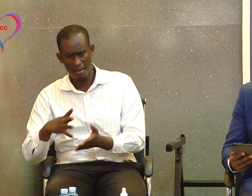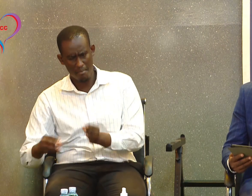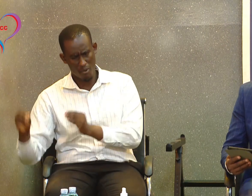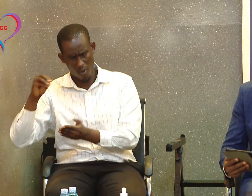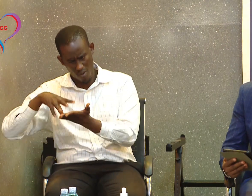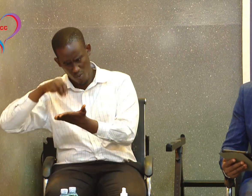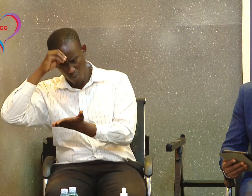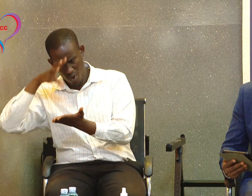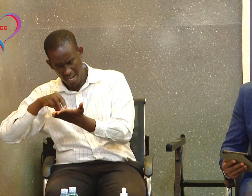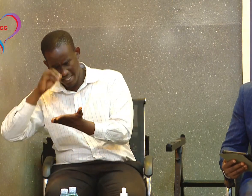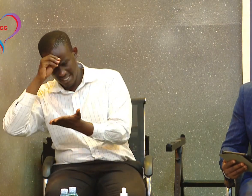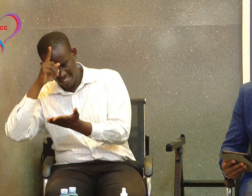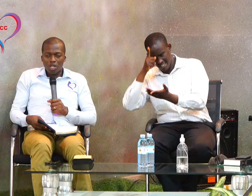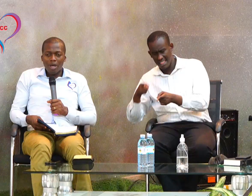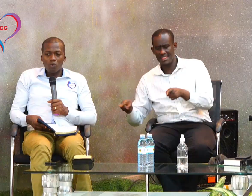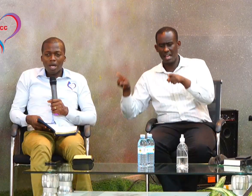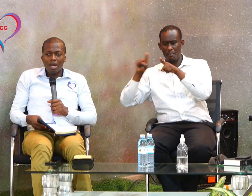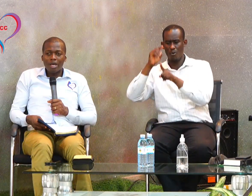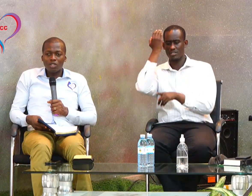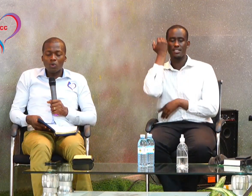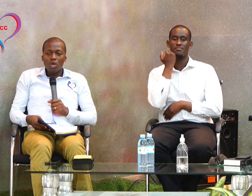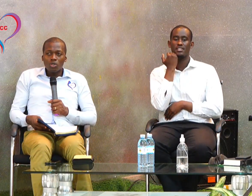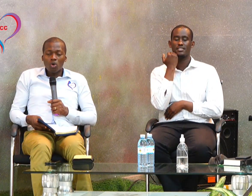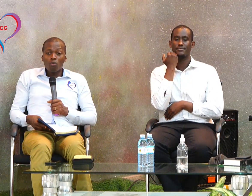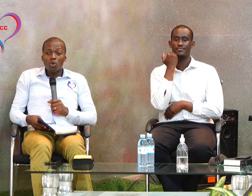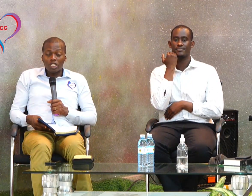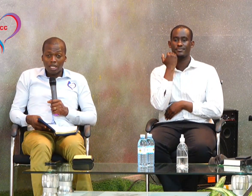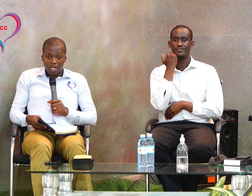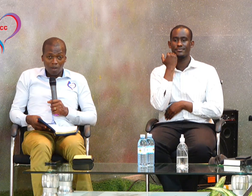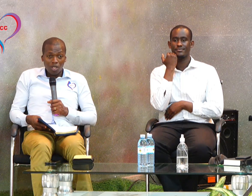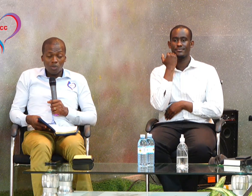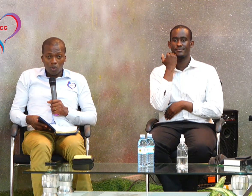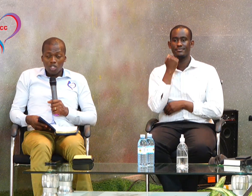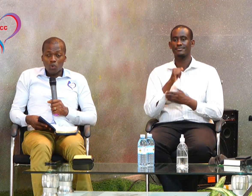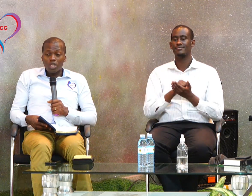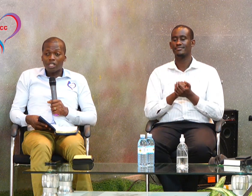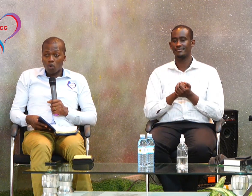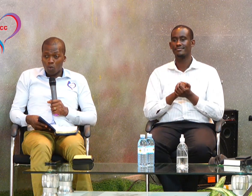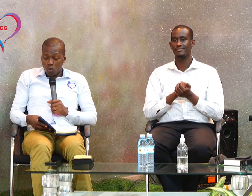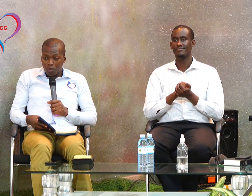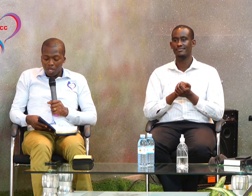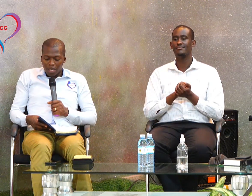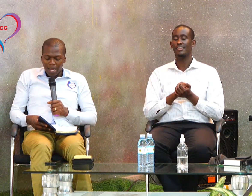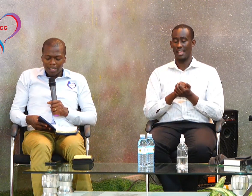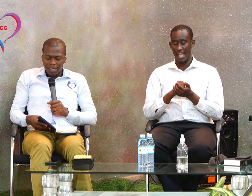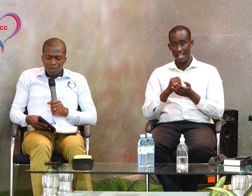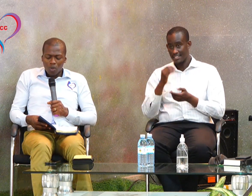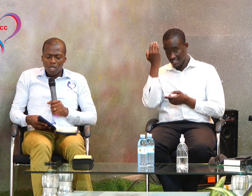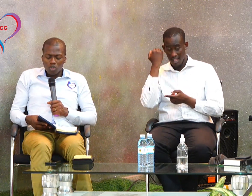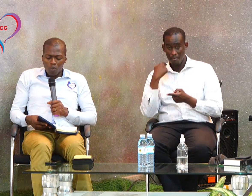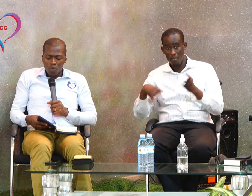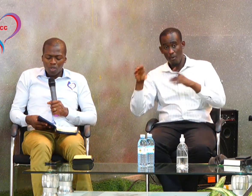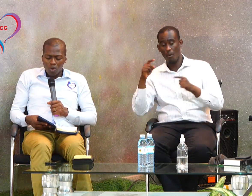head. Kakati waliwo Sulemani wagamba nti no jokomo okutegeera ebintu kikuleetera obulumi. Kakati